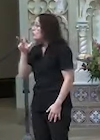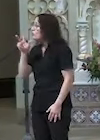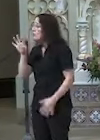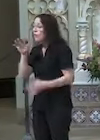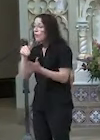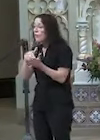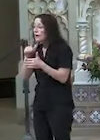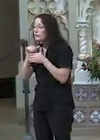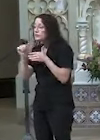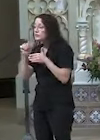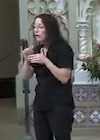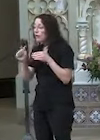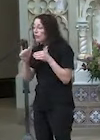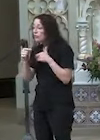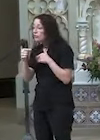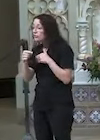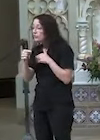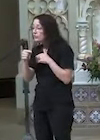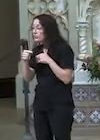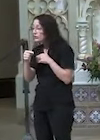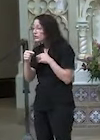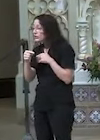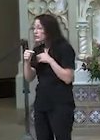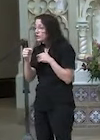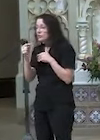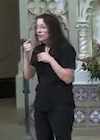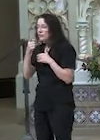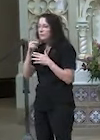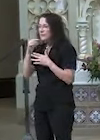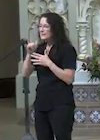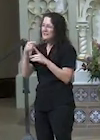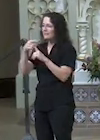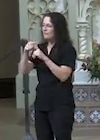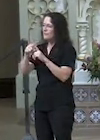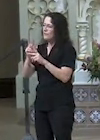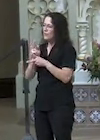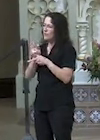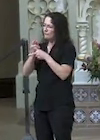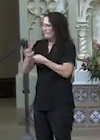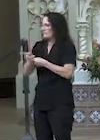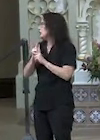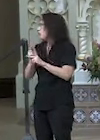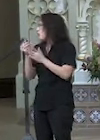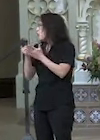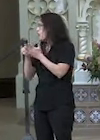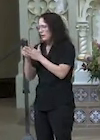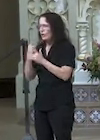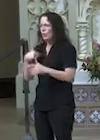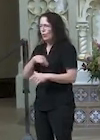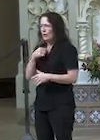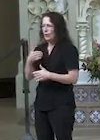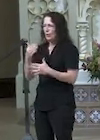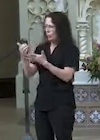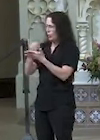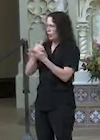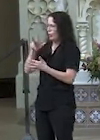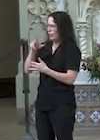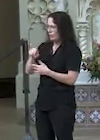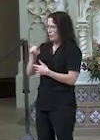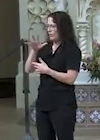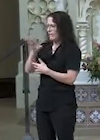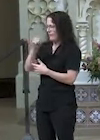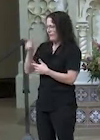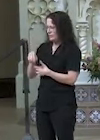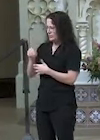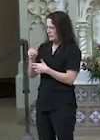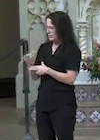$134,000 sitting in the deposit and loan fund of the Archdiocese that we were getting 3.5%